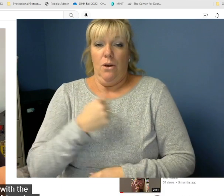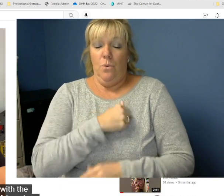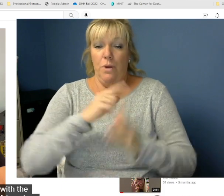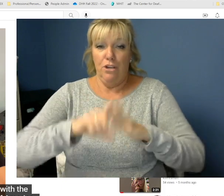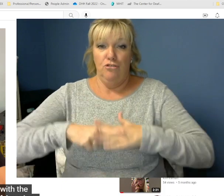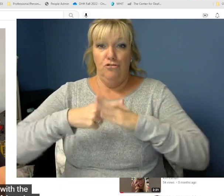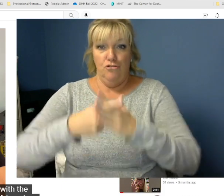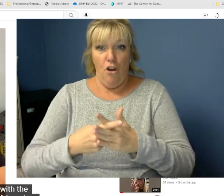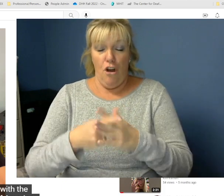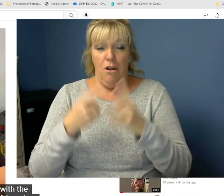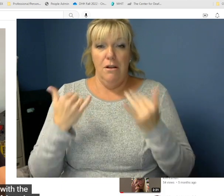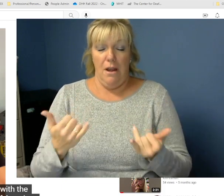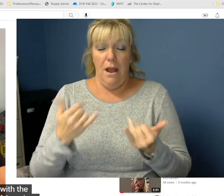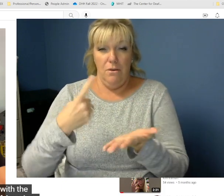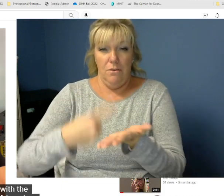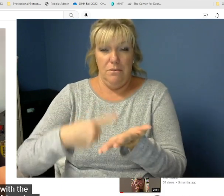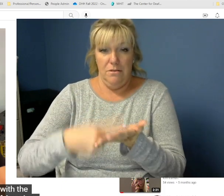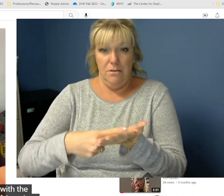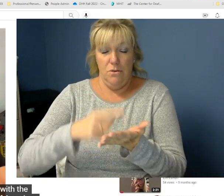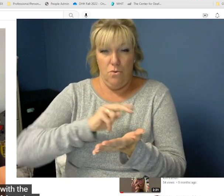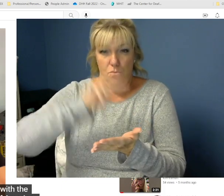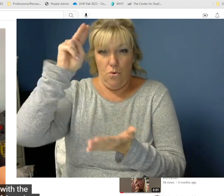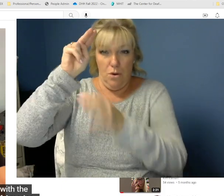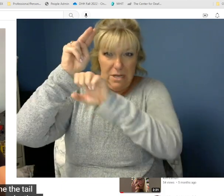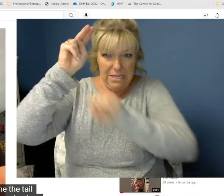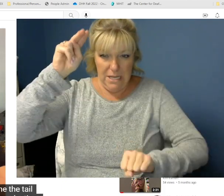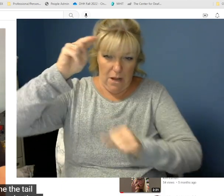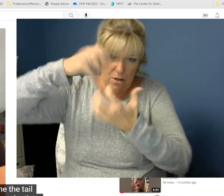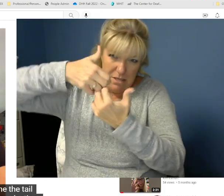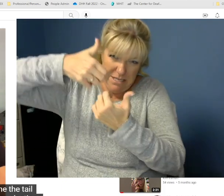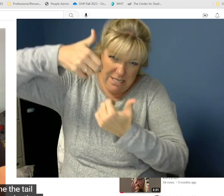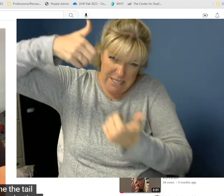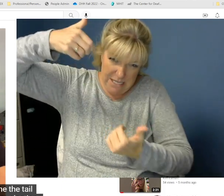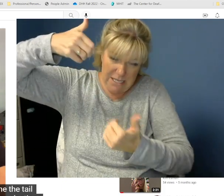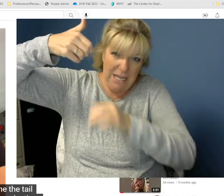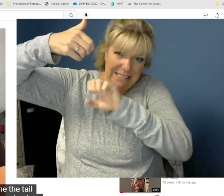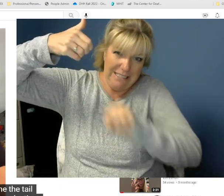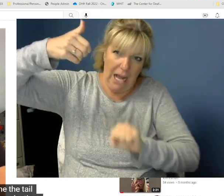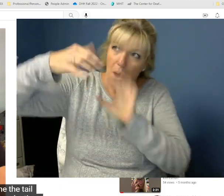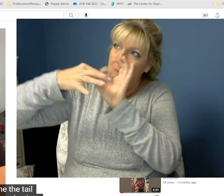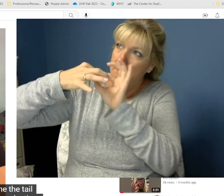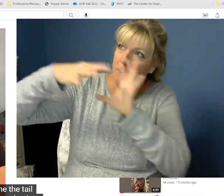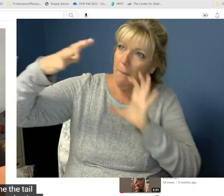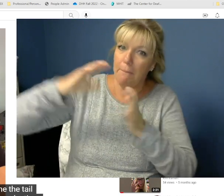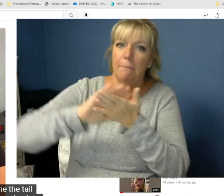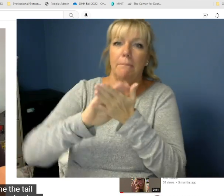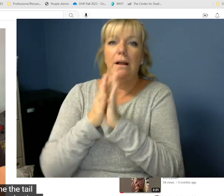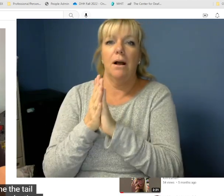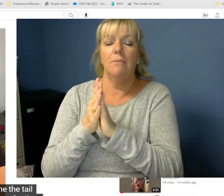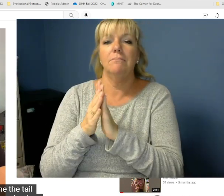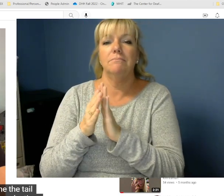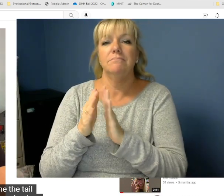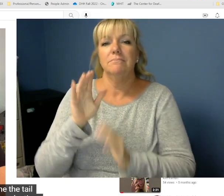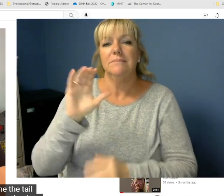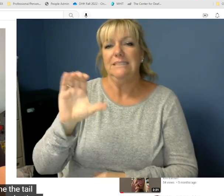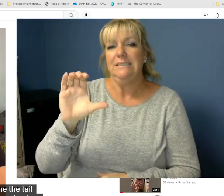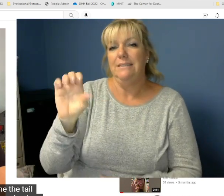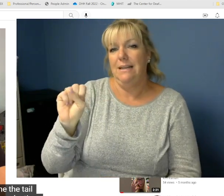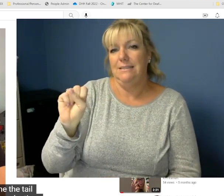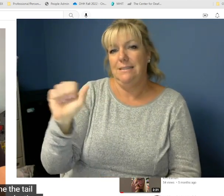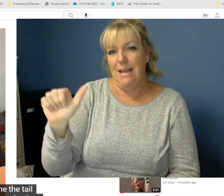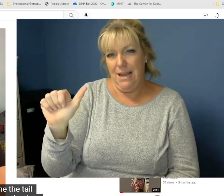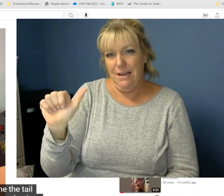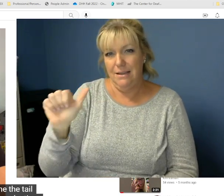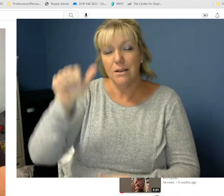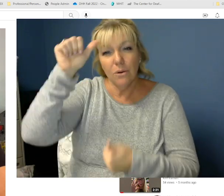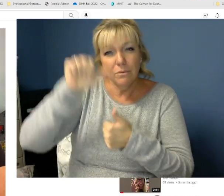going to start off with the creation of the Confederate States of America. And we actually kind of did that at the tail end of the last lecture with